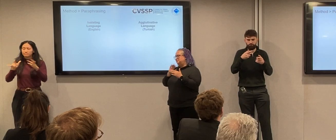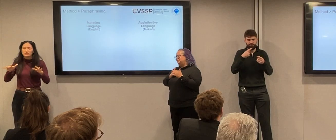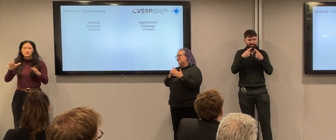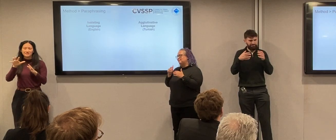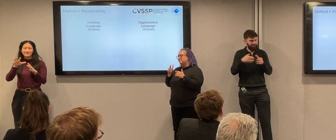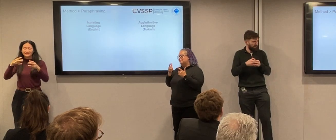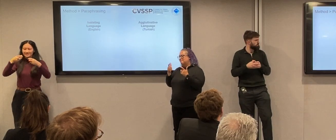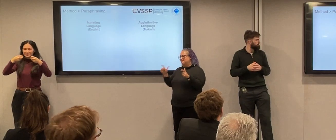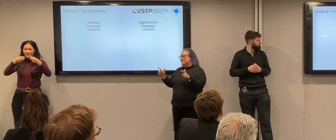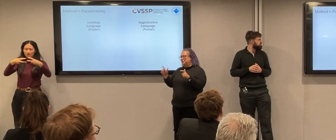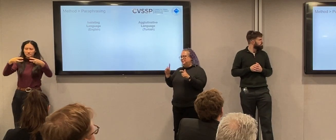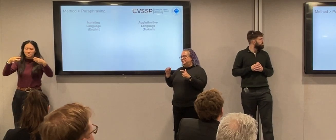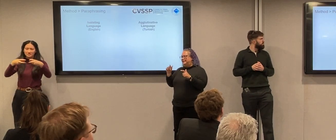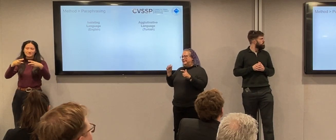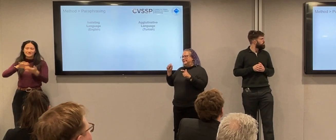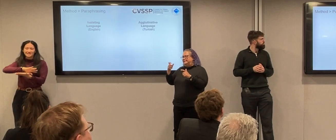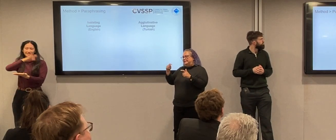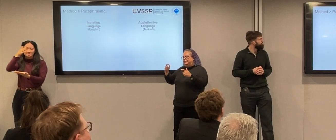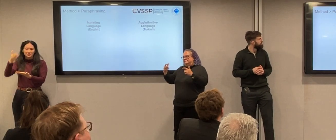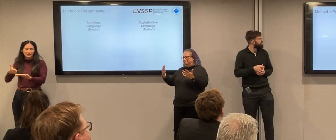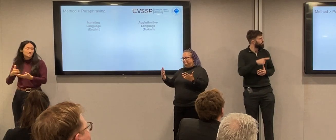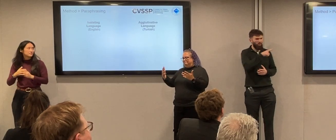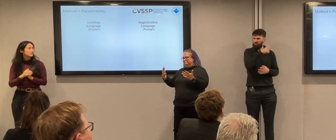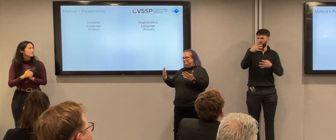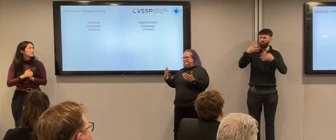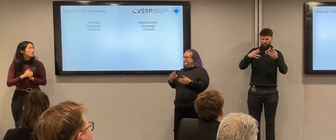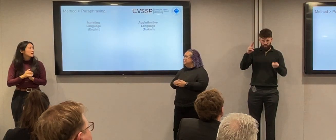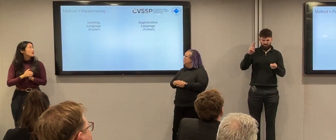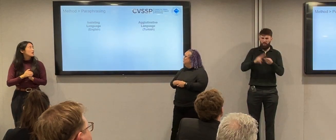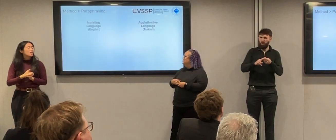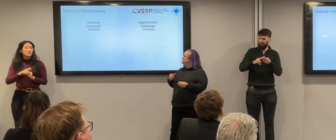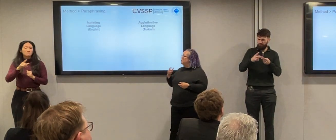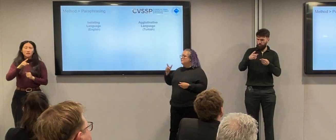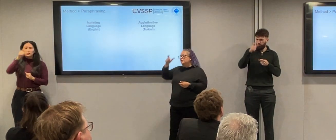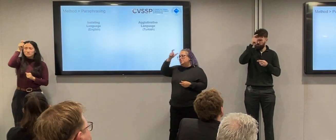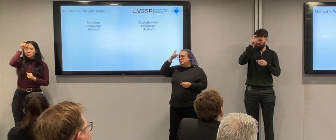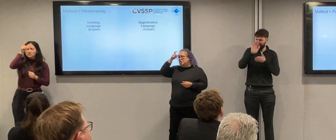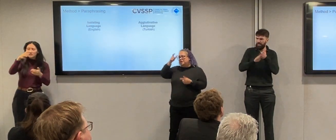So why do we have such low scores for Turkish language?